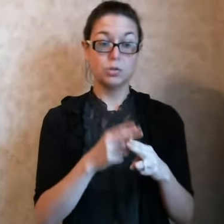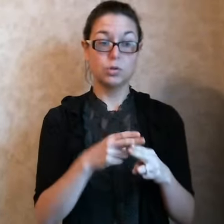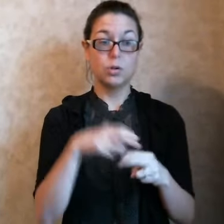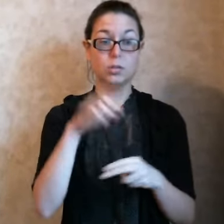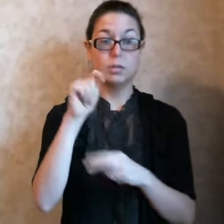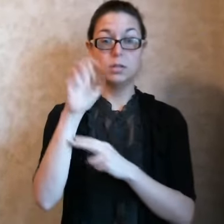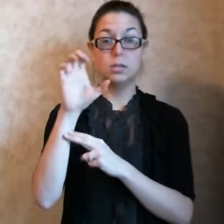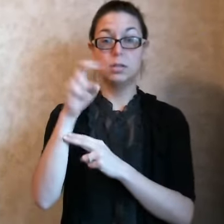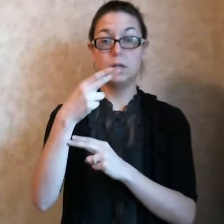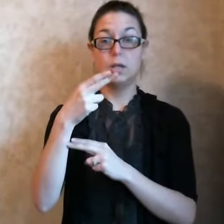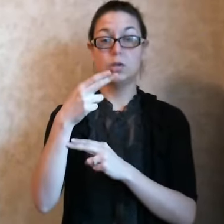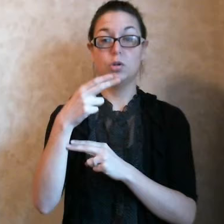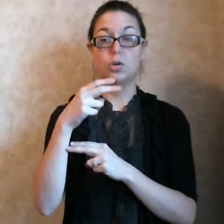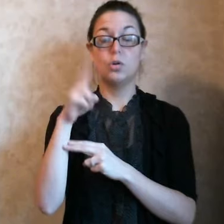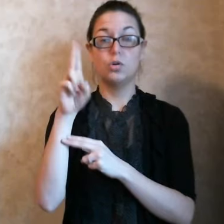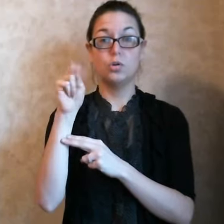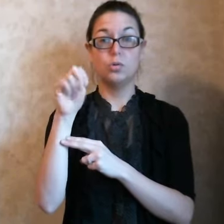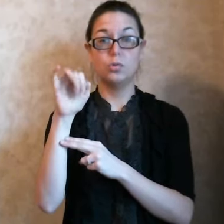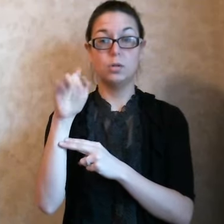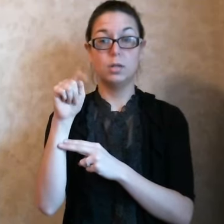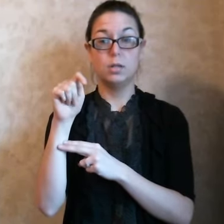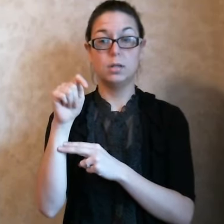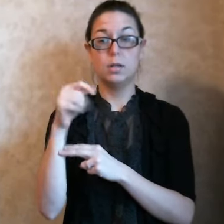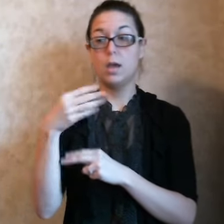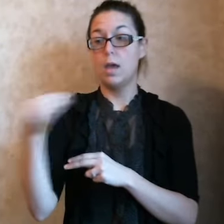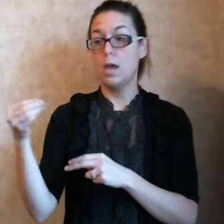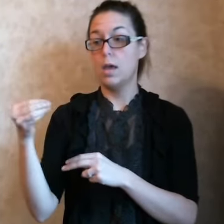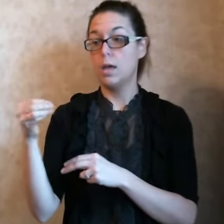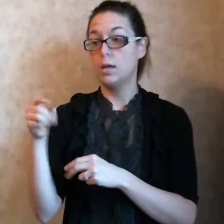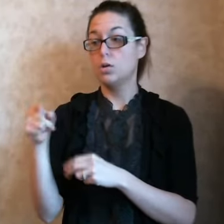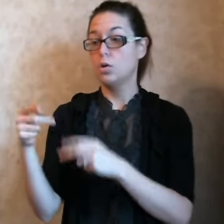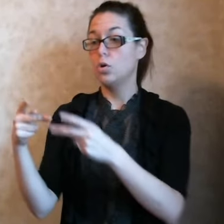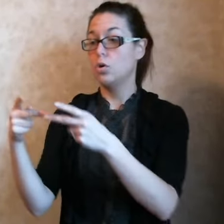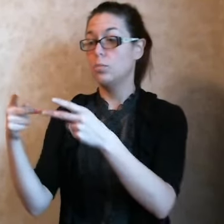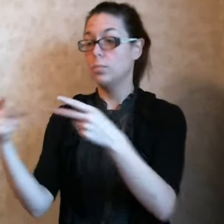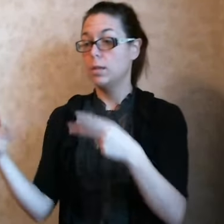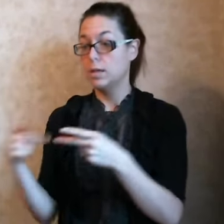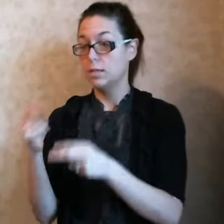EIPA, which just came out recently, which is cool.